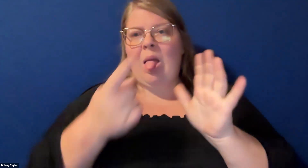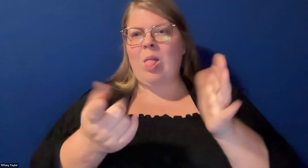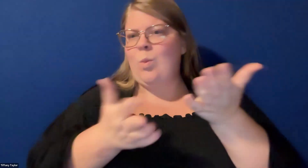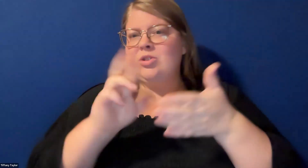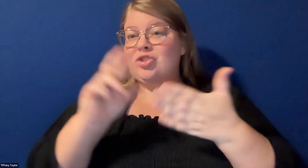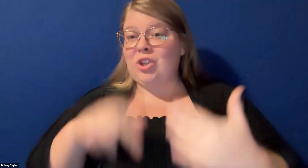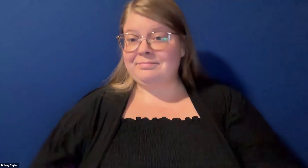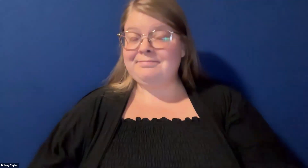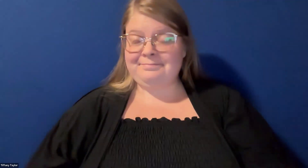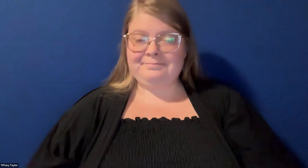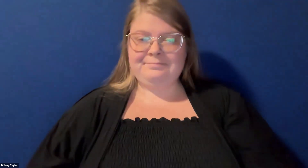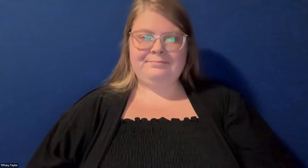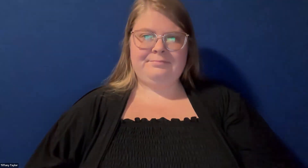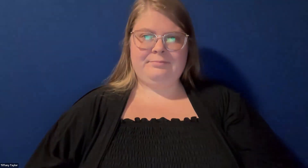Let's move into the next part,